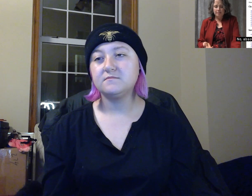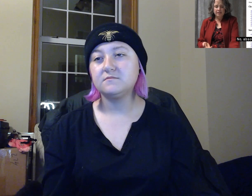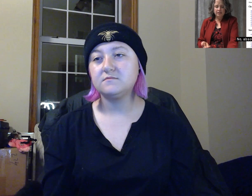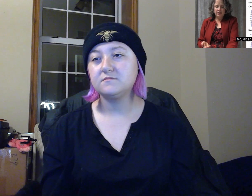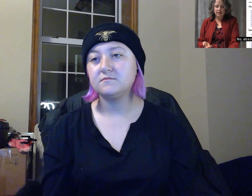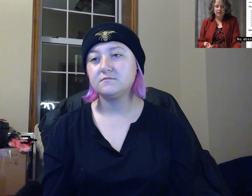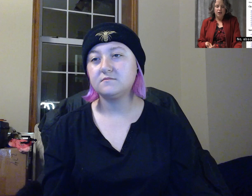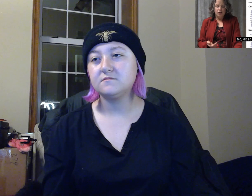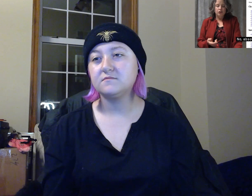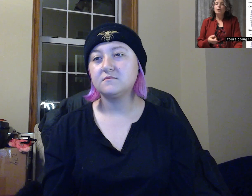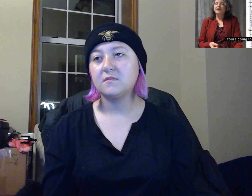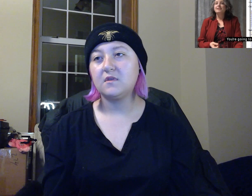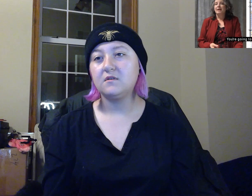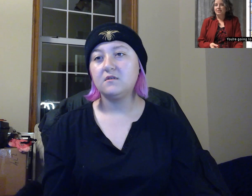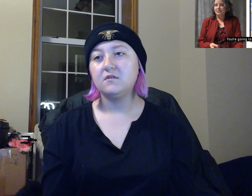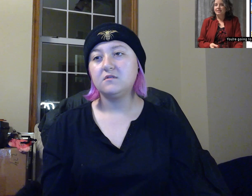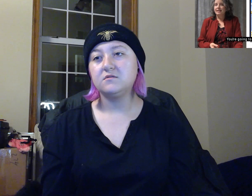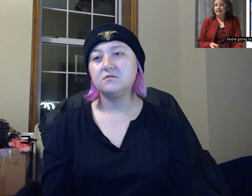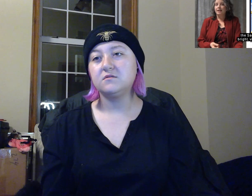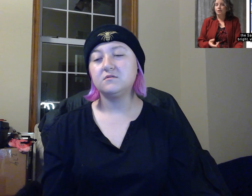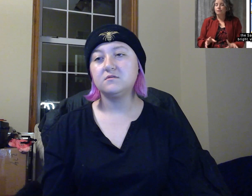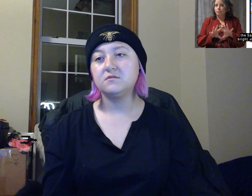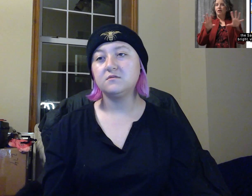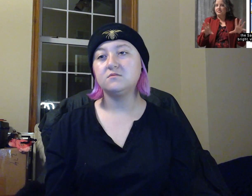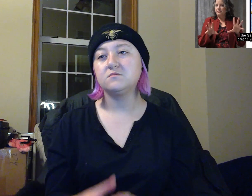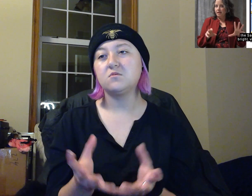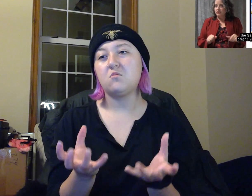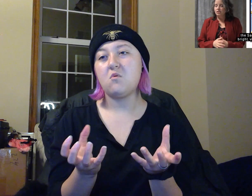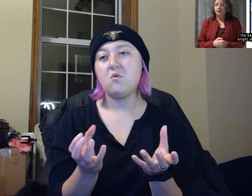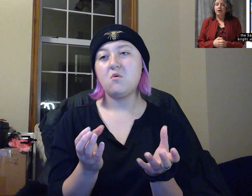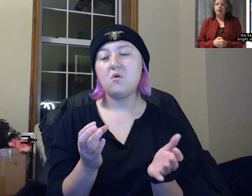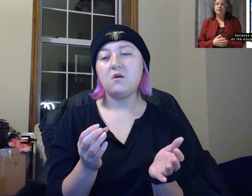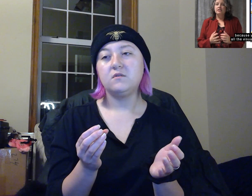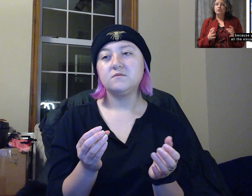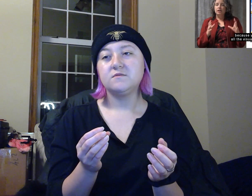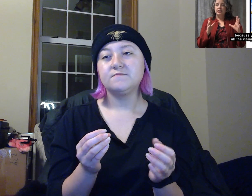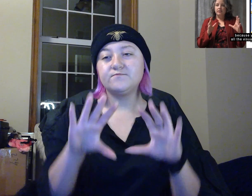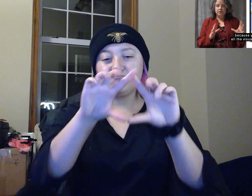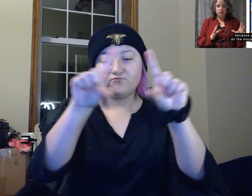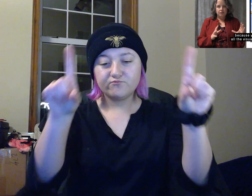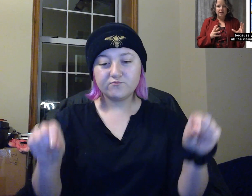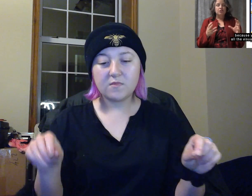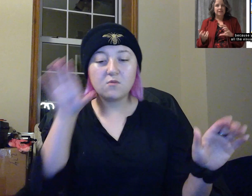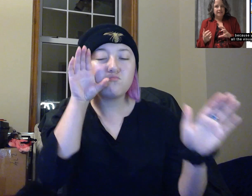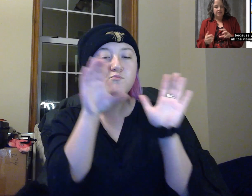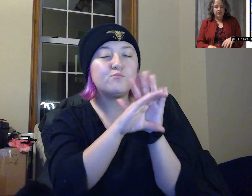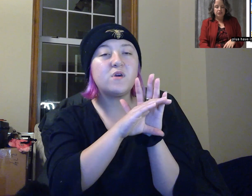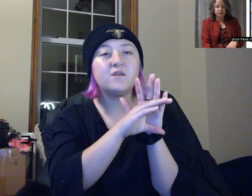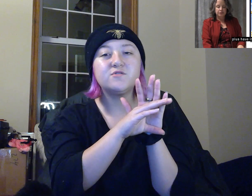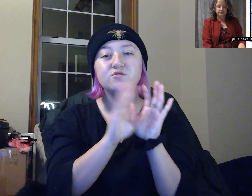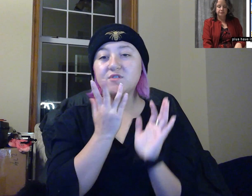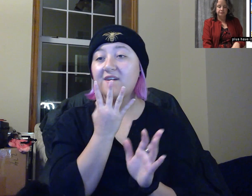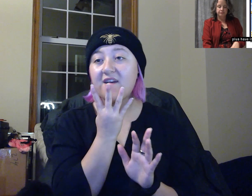No, absolutely not. You're going to want this page, the San Diego Bright Vivid page, because you can get all the visual information plus have it read